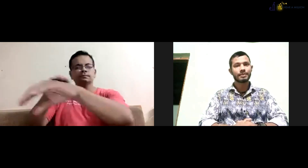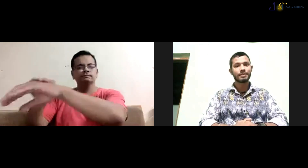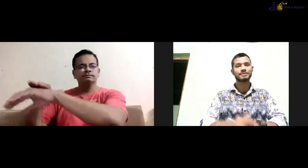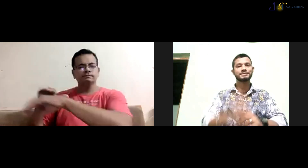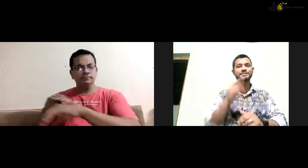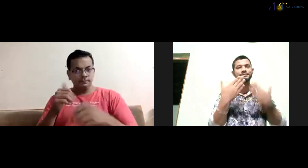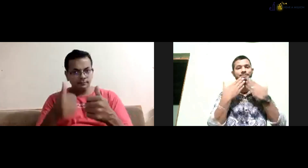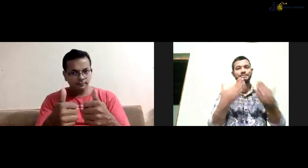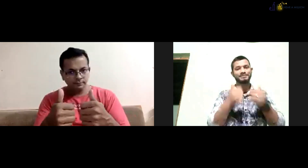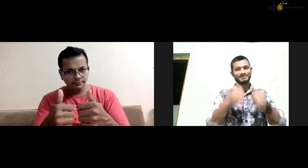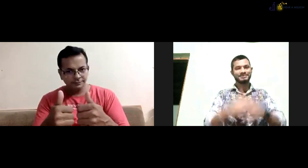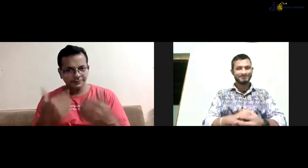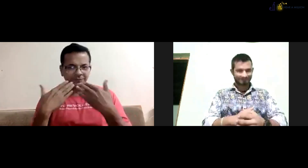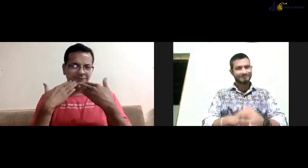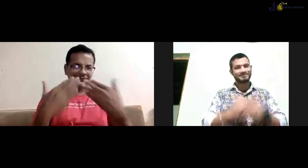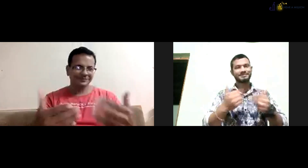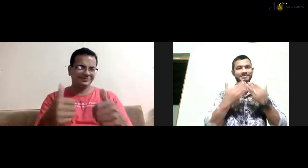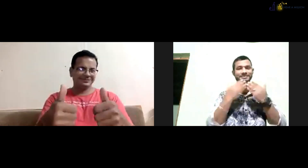what things will